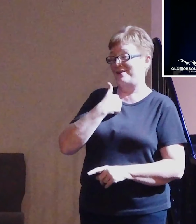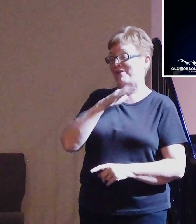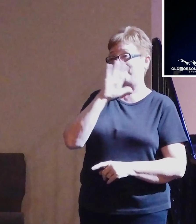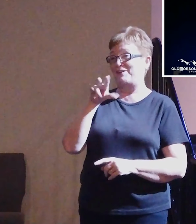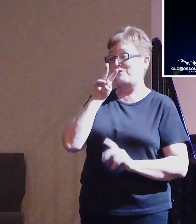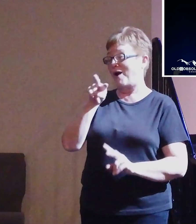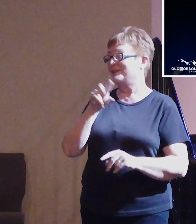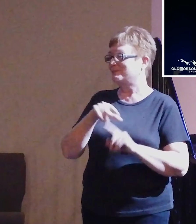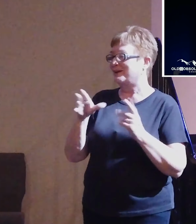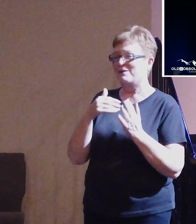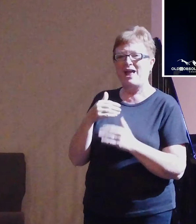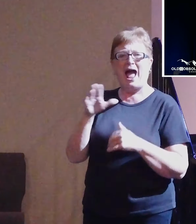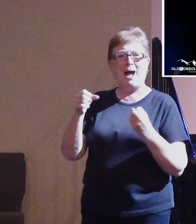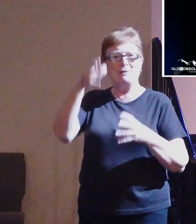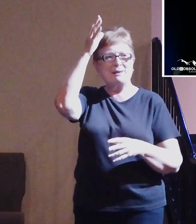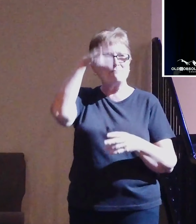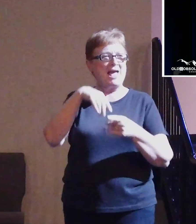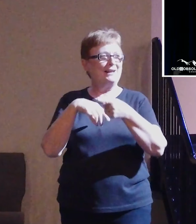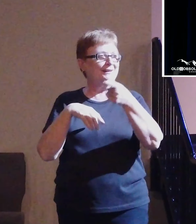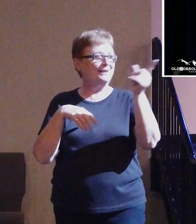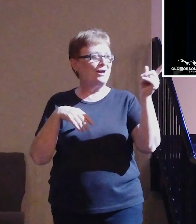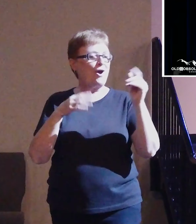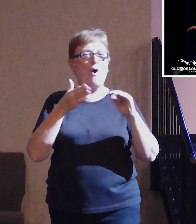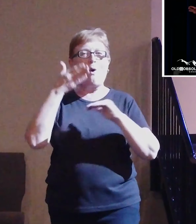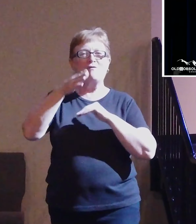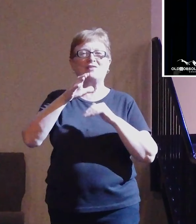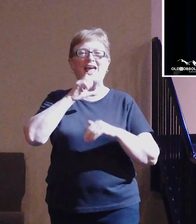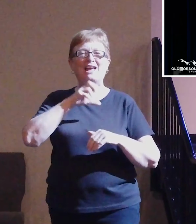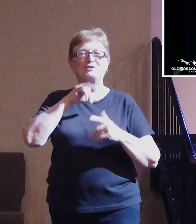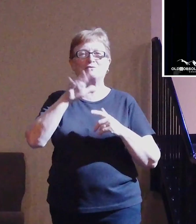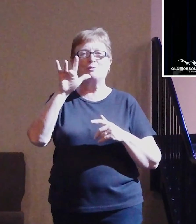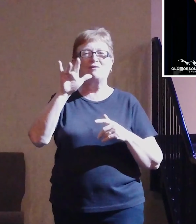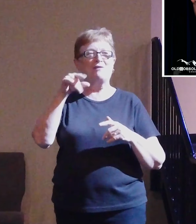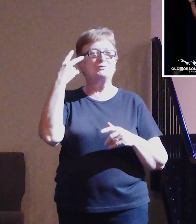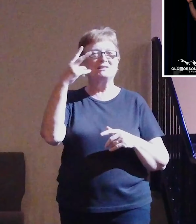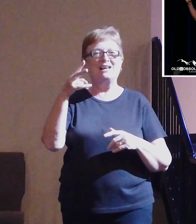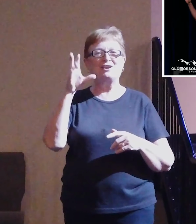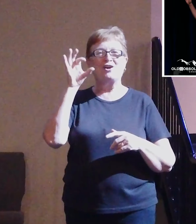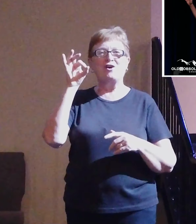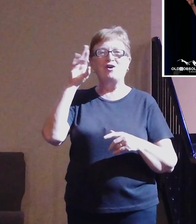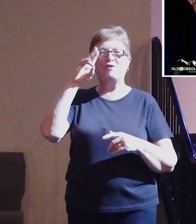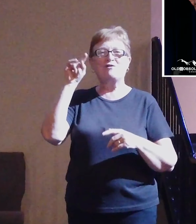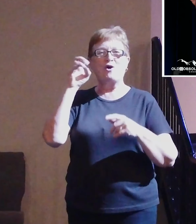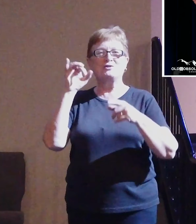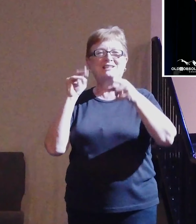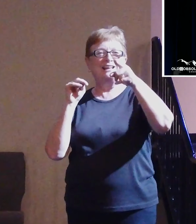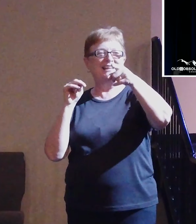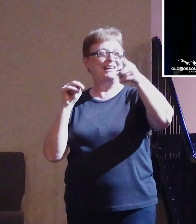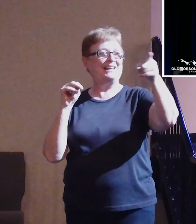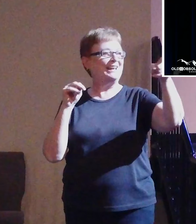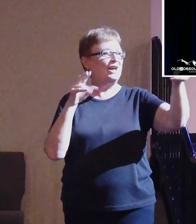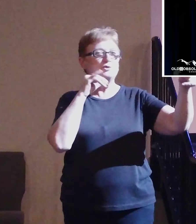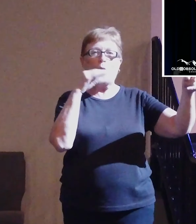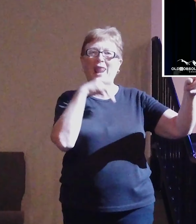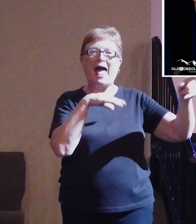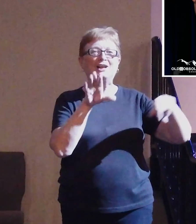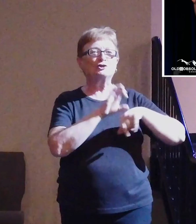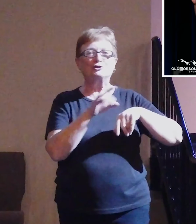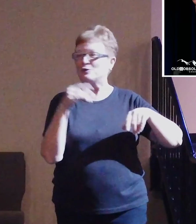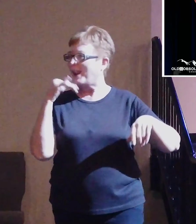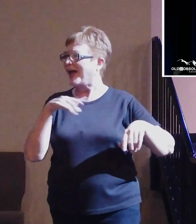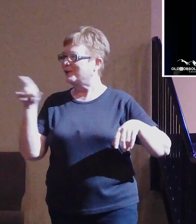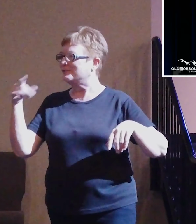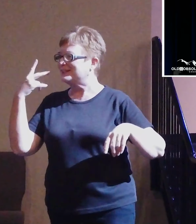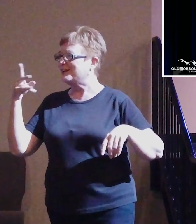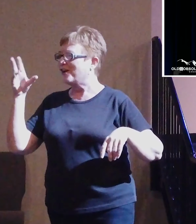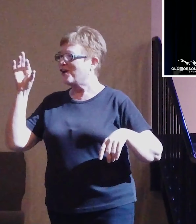And by the way, how many men in the room over the age of 25 have seen Frozen? Just a quick show of hands. Don't lie in church. Don't lie, folks.